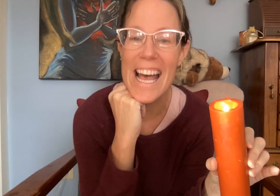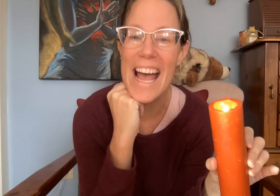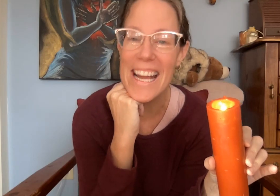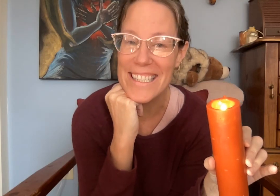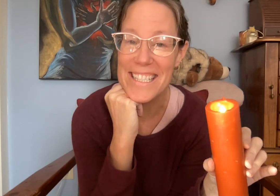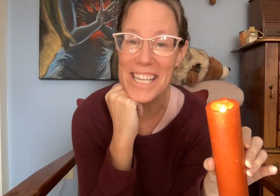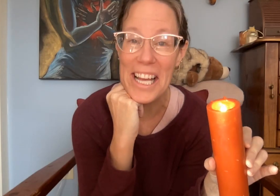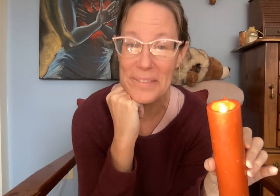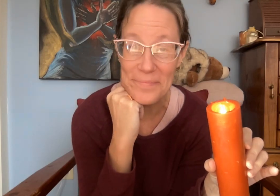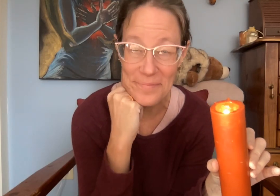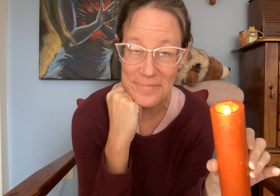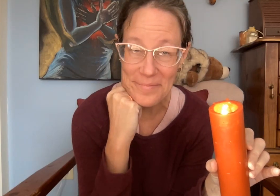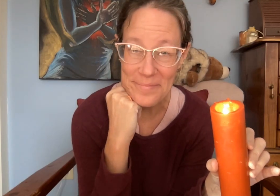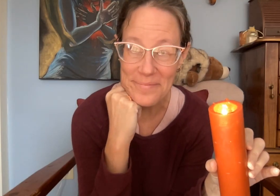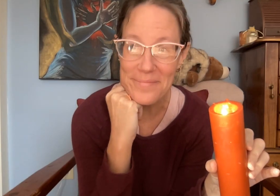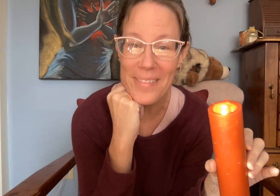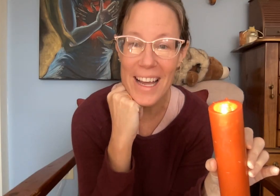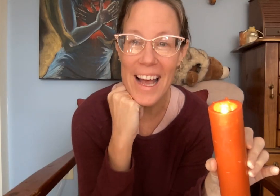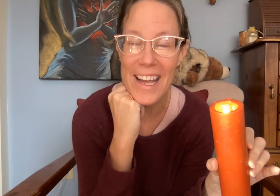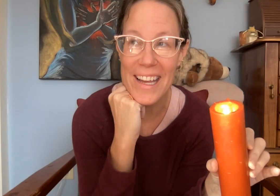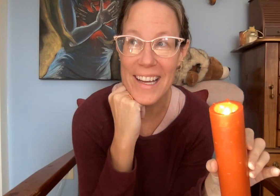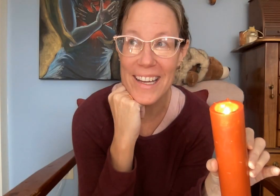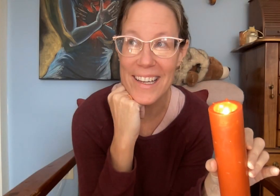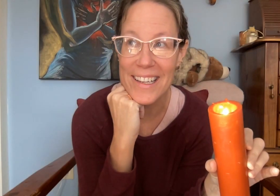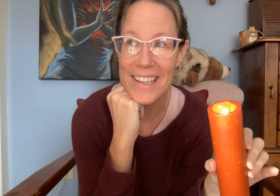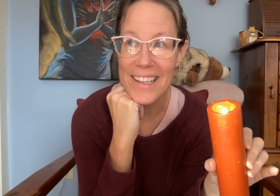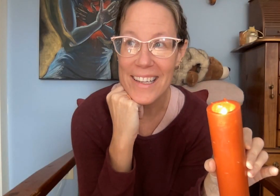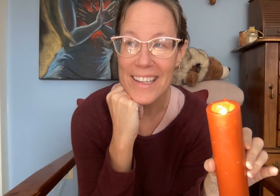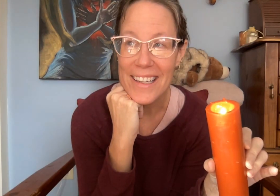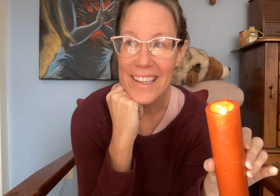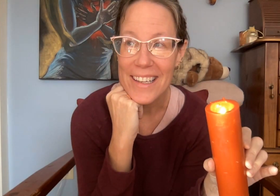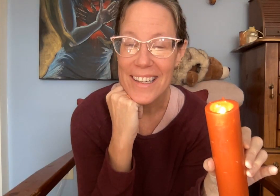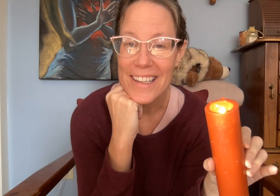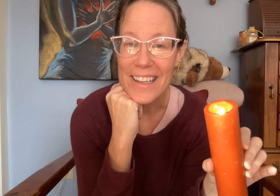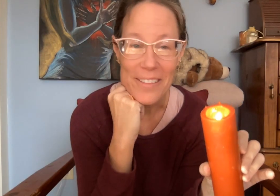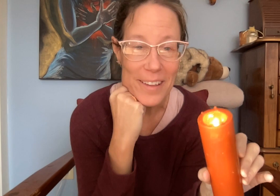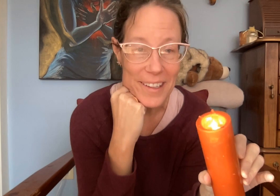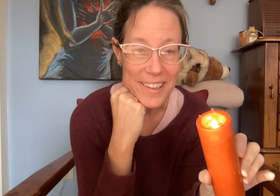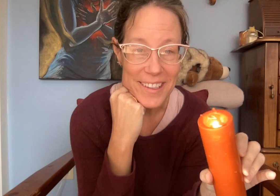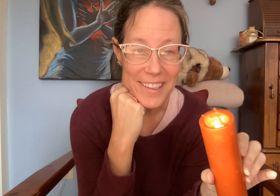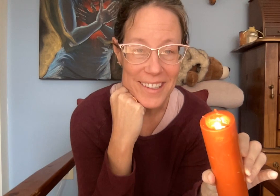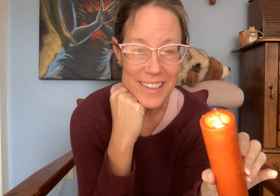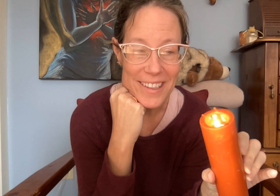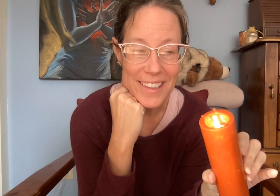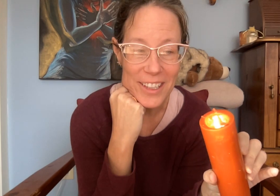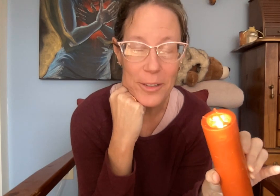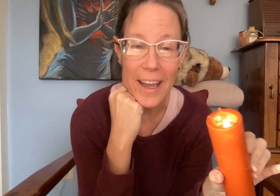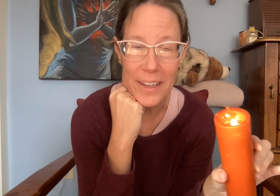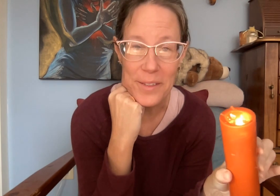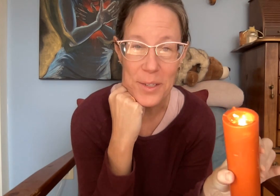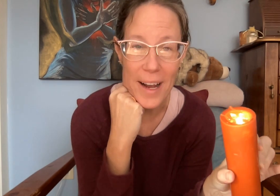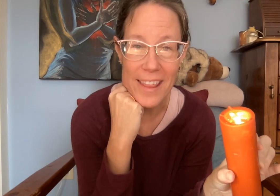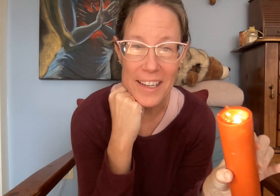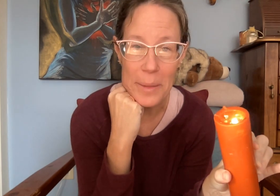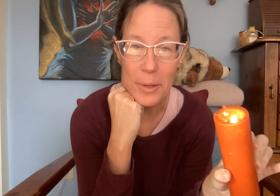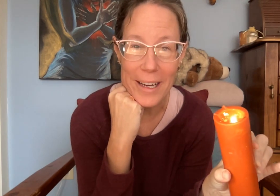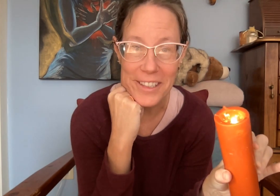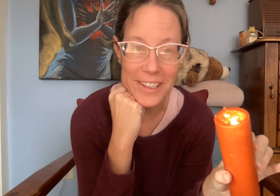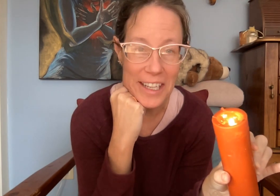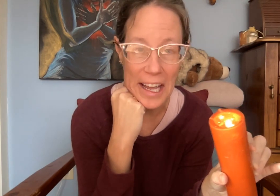Hi, it's Jen. I have the Creative Strength and Liberation